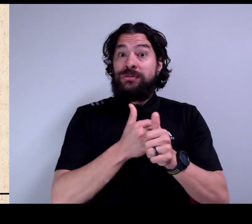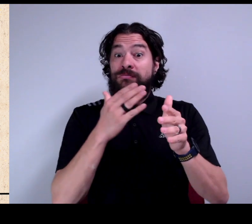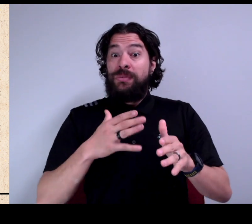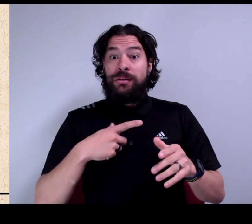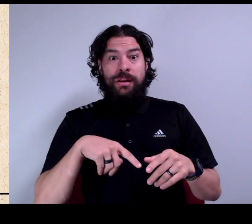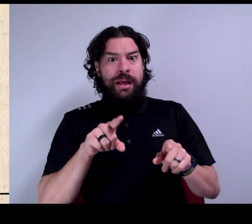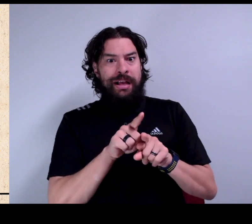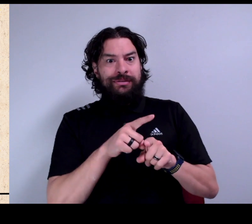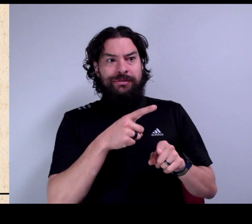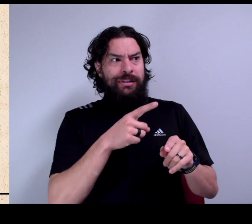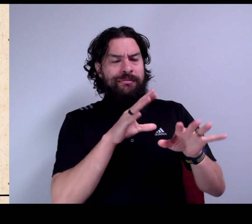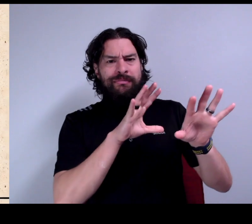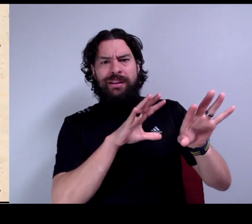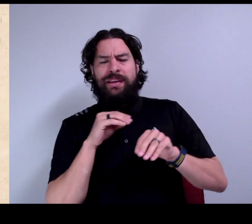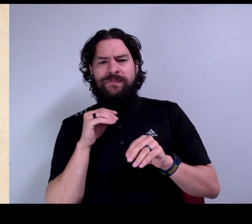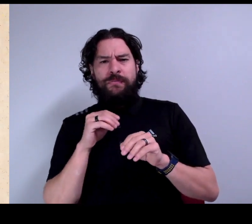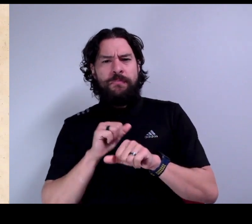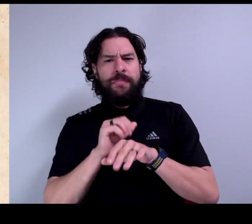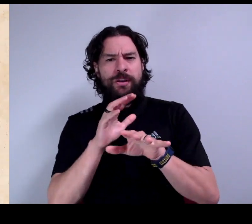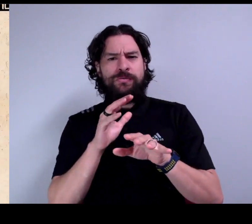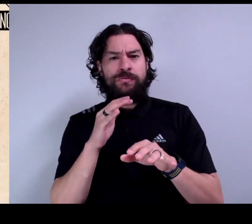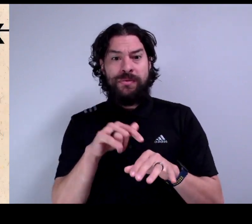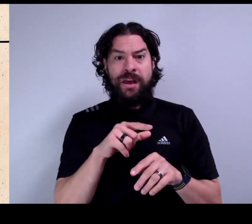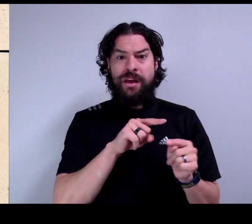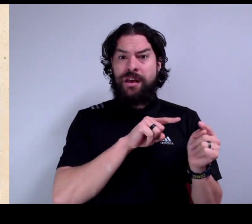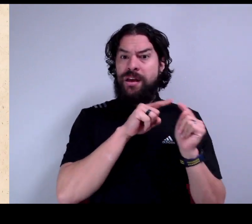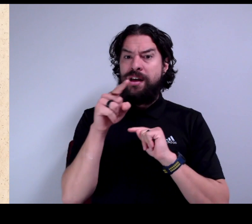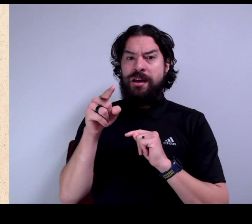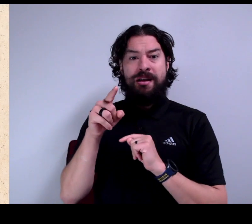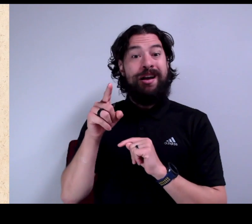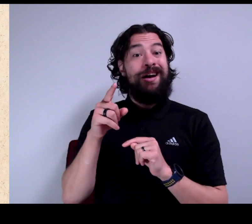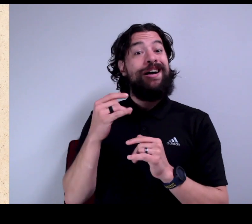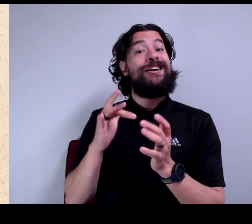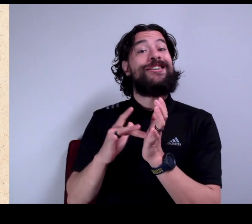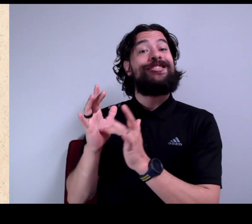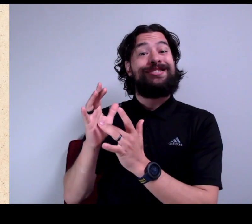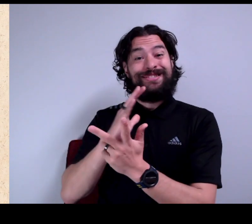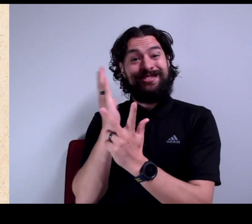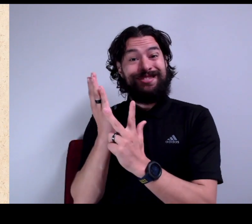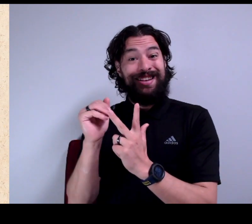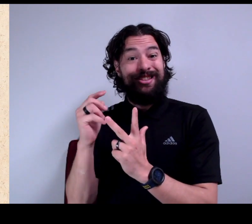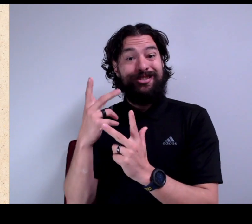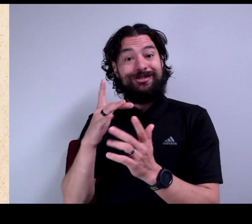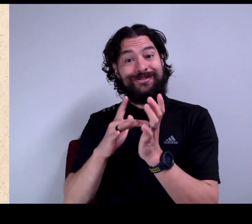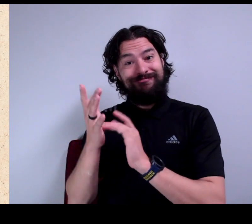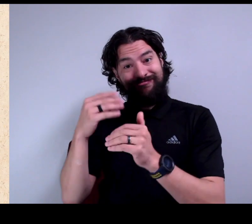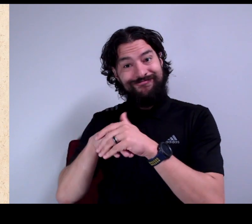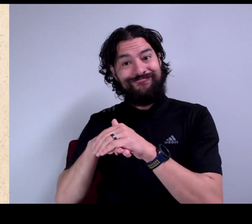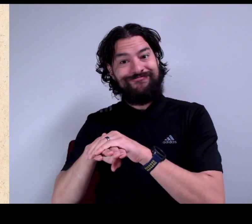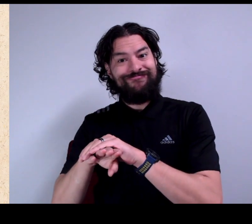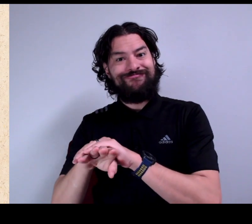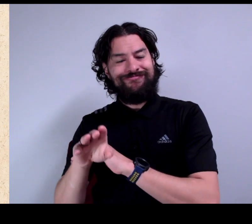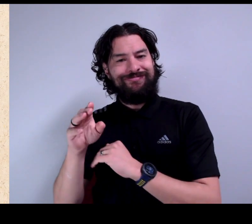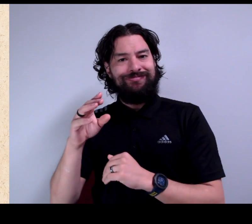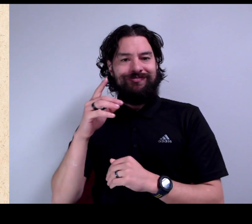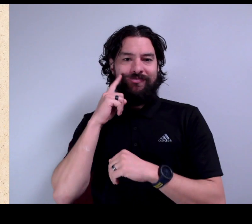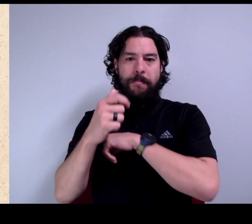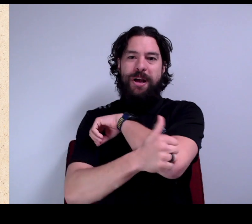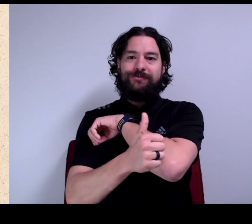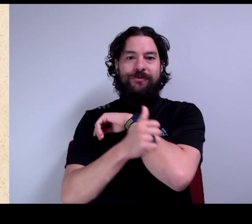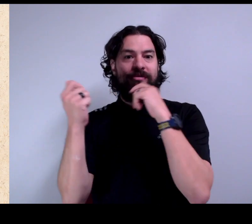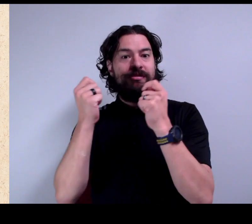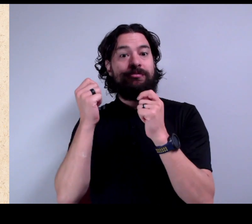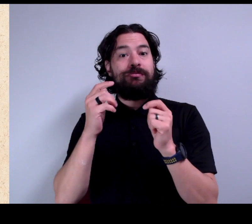scares the disciples as they leave the mountain. Which brings us to Act 3. Jesus makes a very public royal entry into Jerusalem for